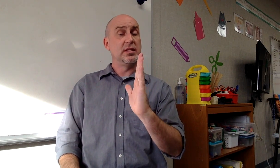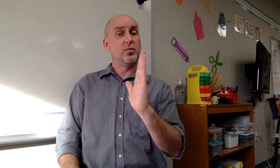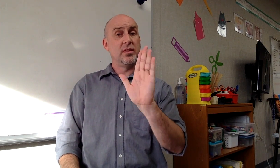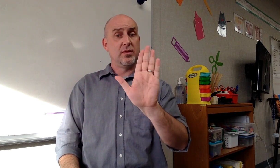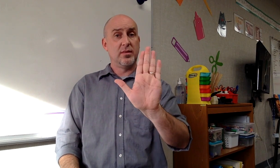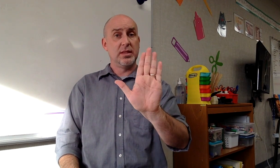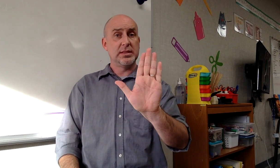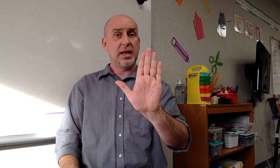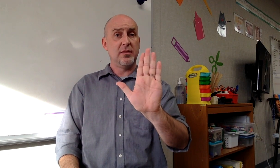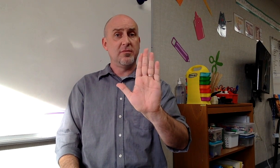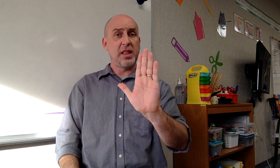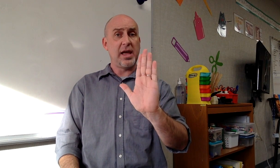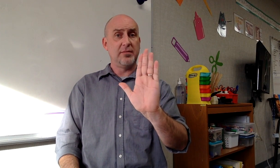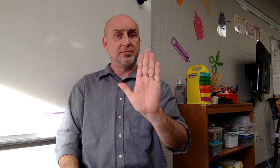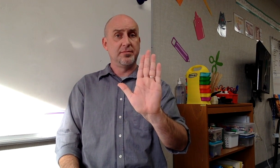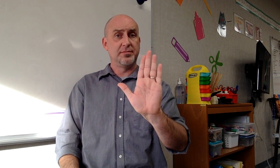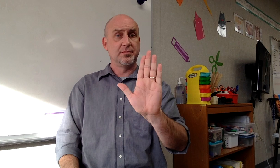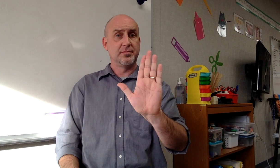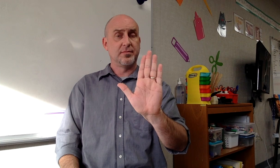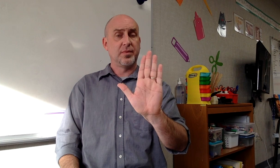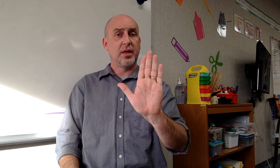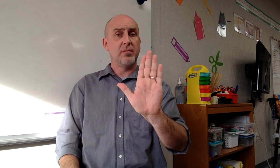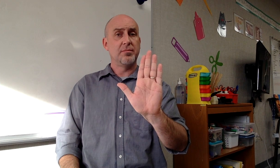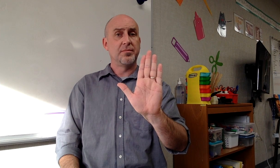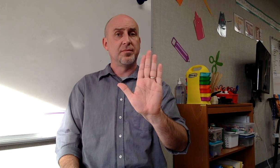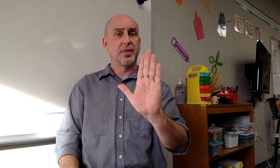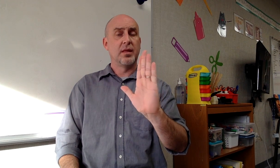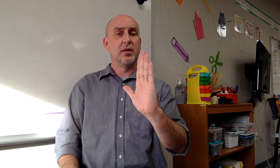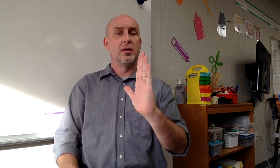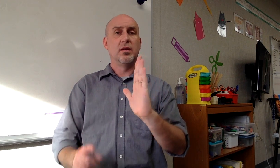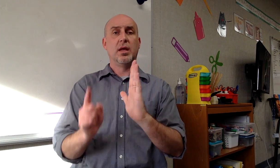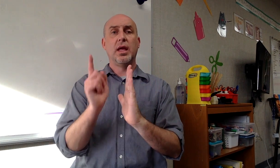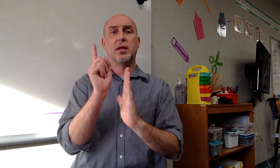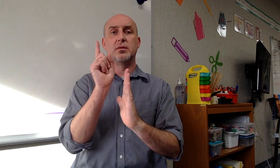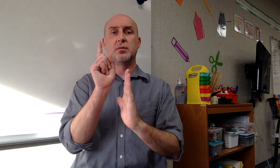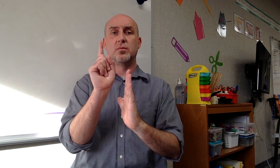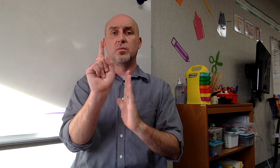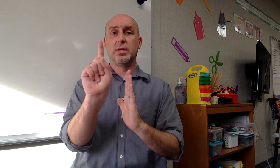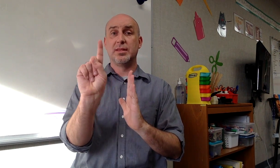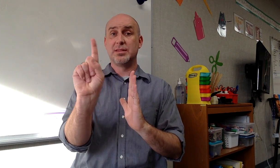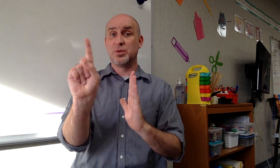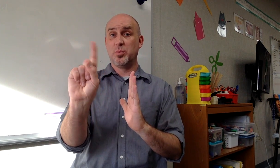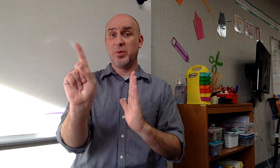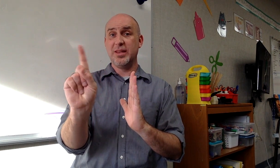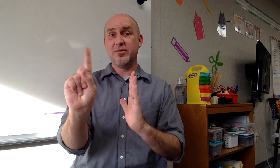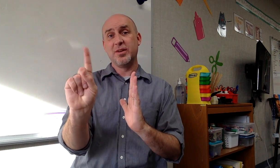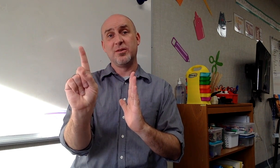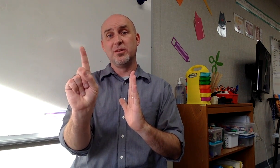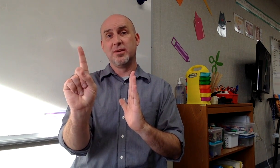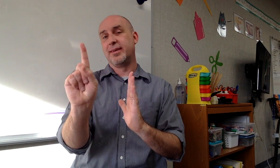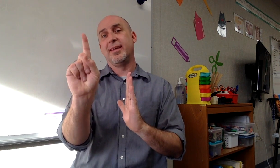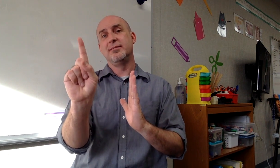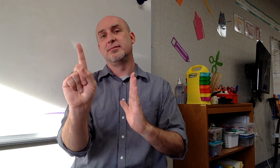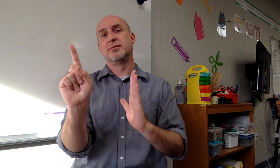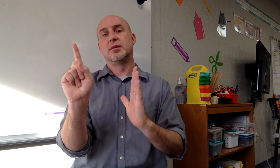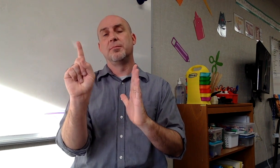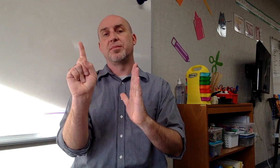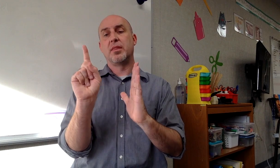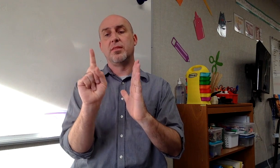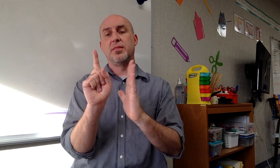with this hand flat, okay? And with this is your pointing finger, again,